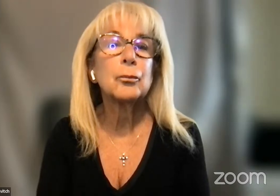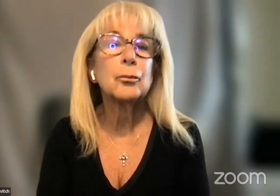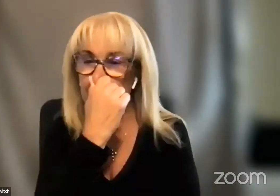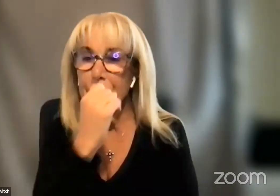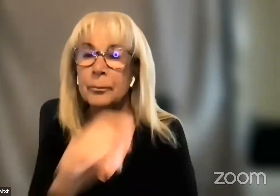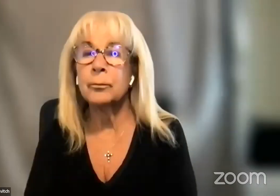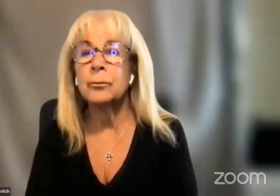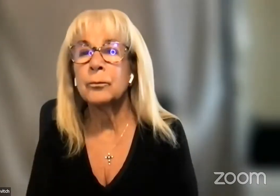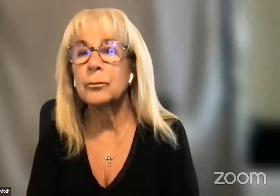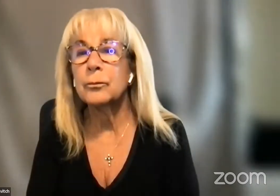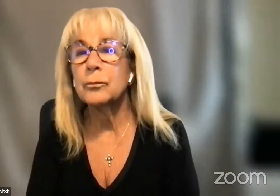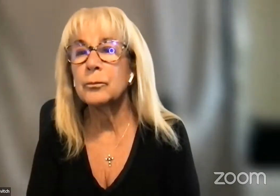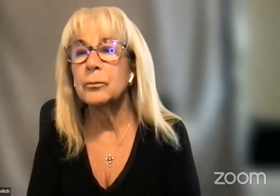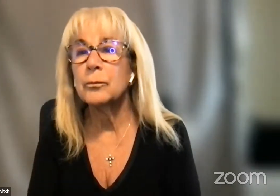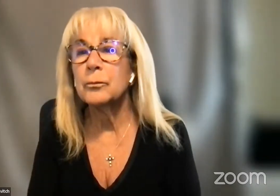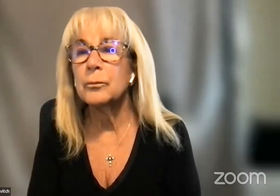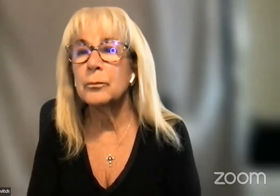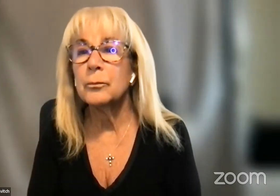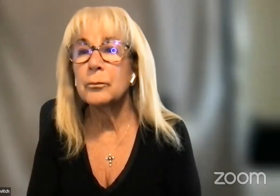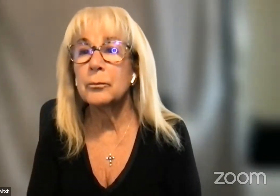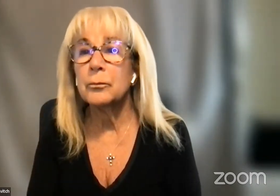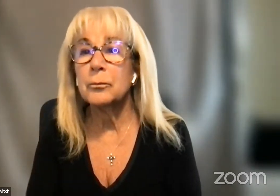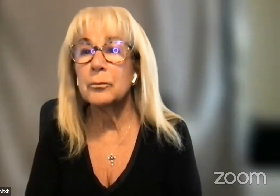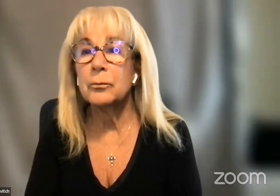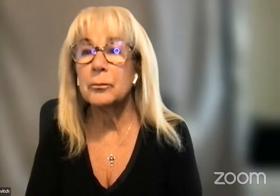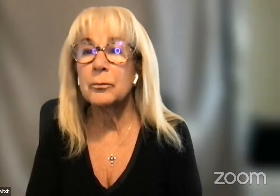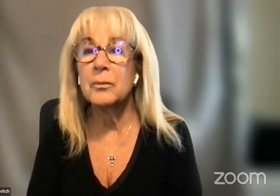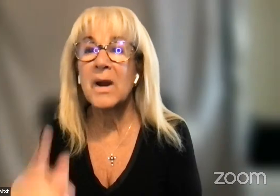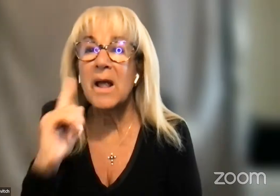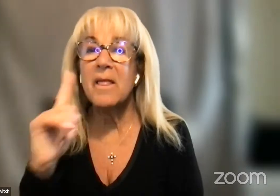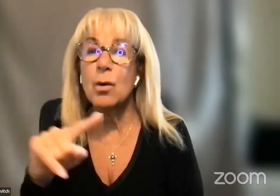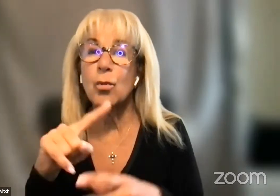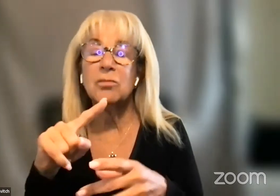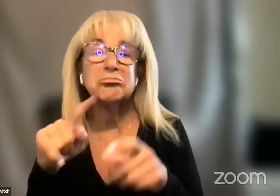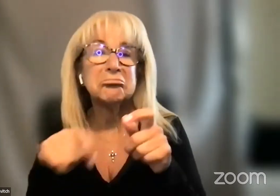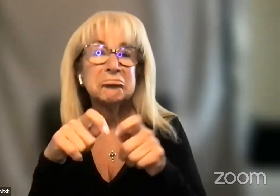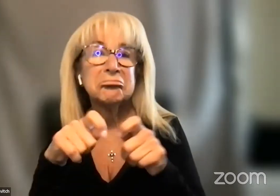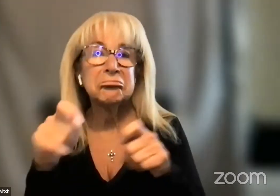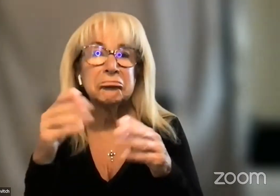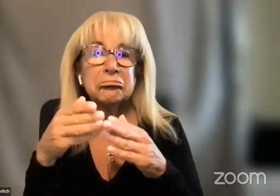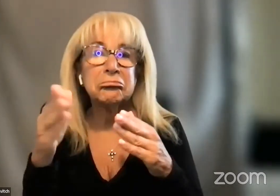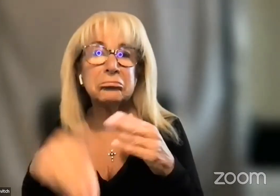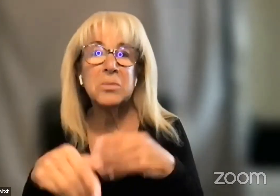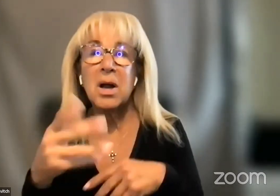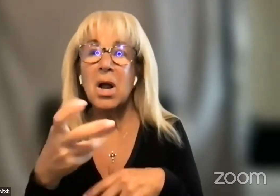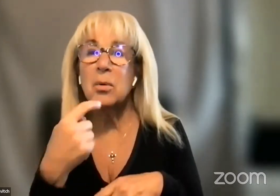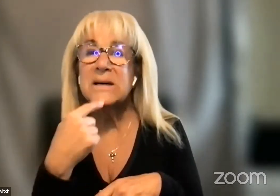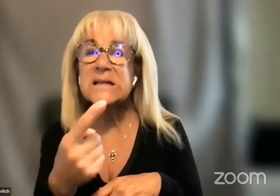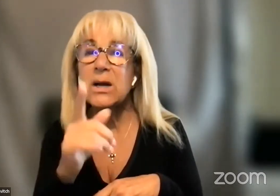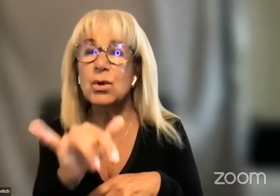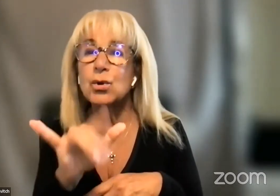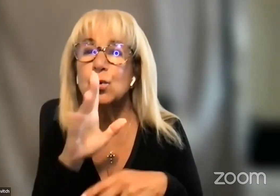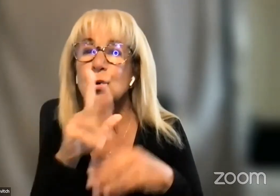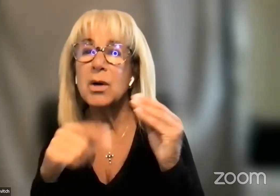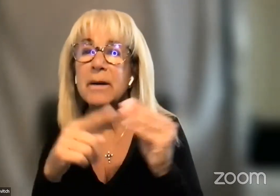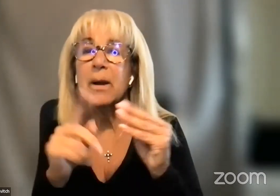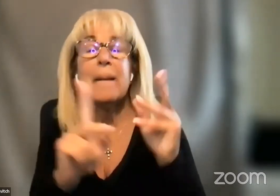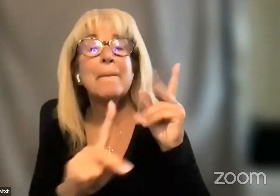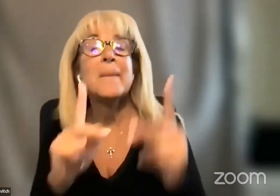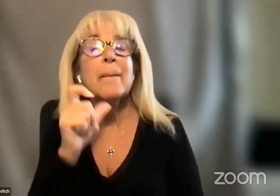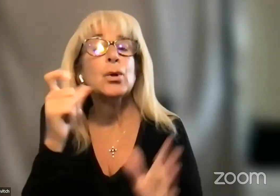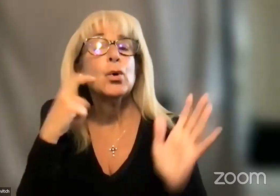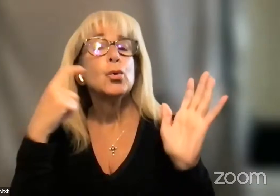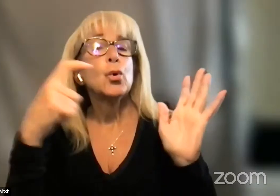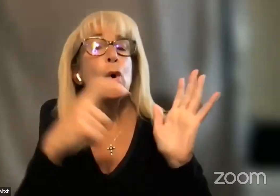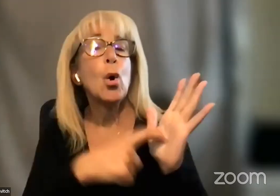Okay, I think we're gonna wrap it up. I wanna say that what you're saying about no one noticed and